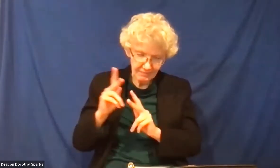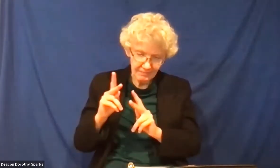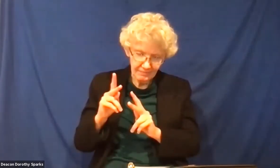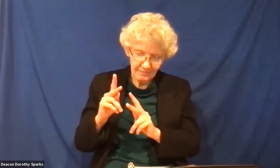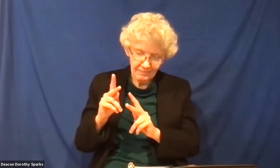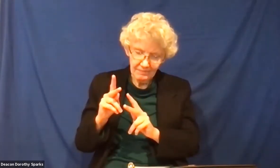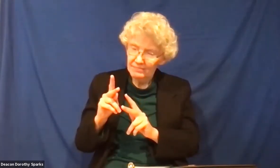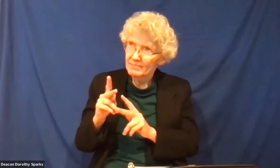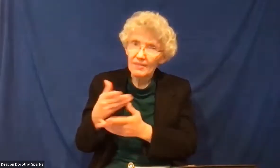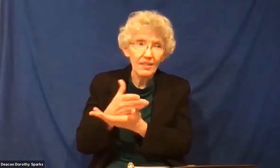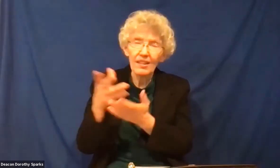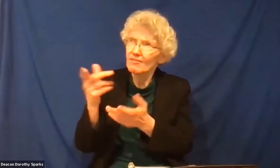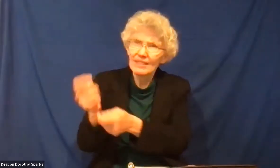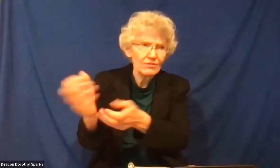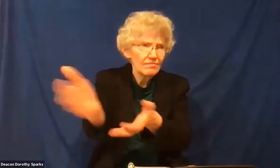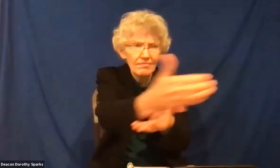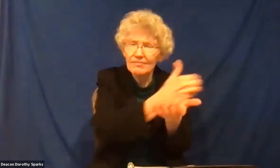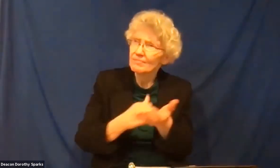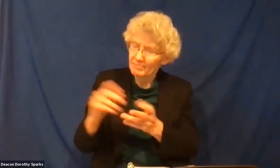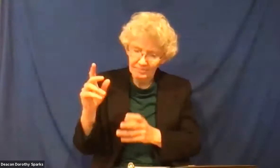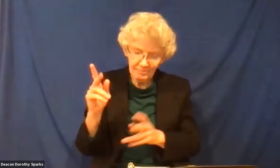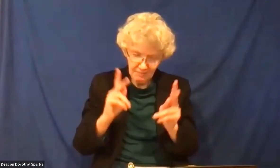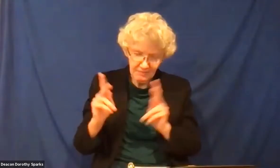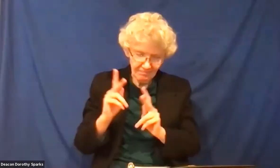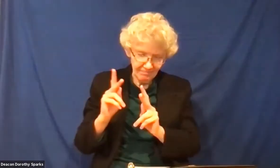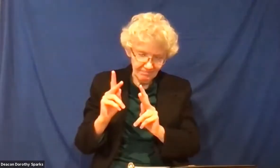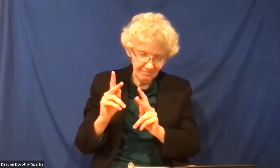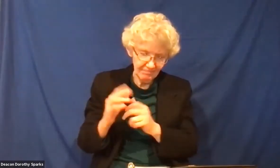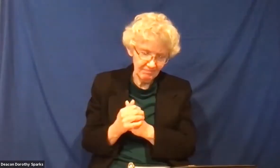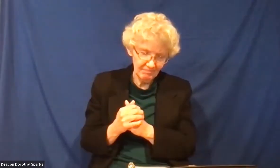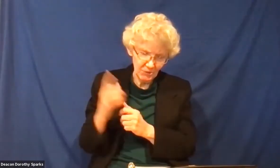Jesus, you are Lord of people who are fishers.